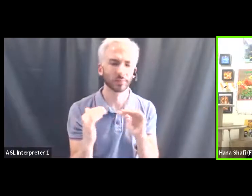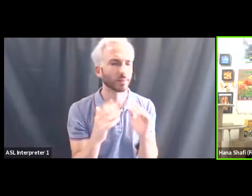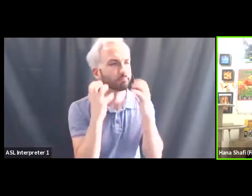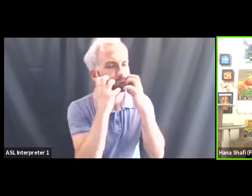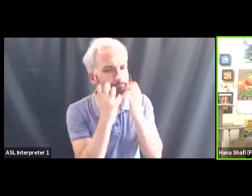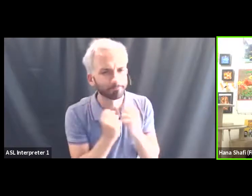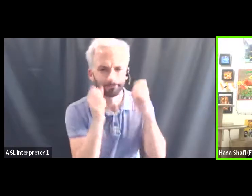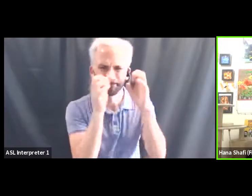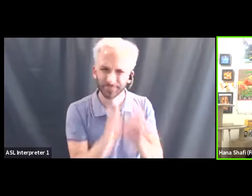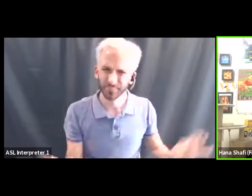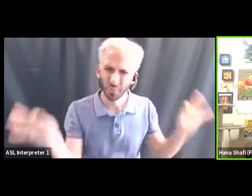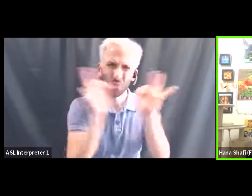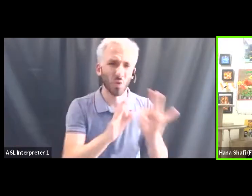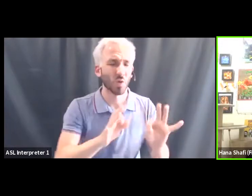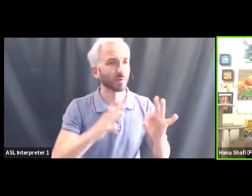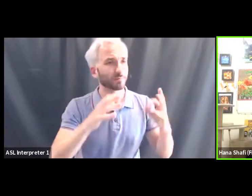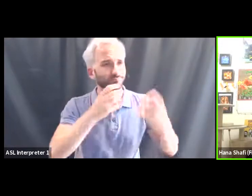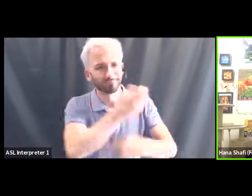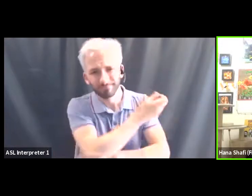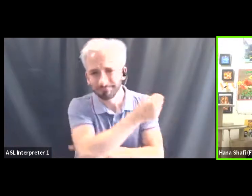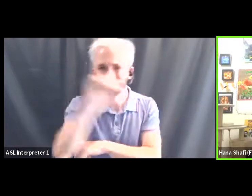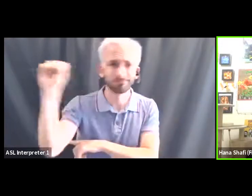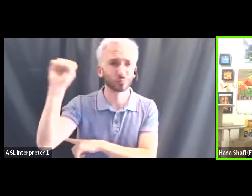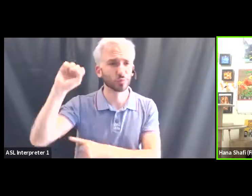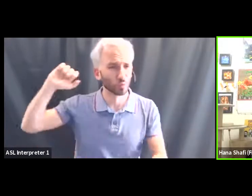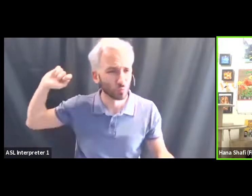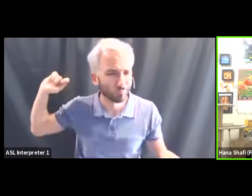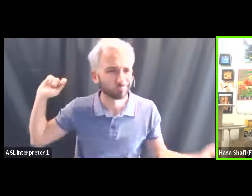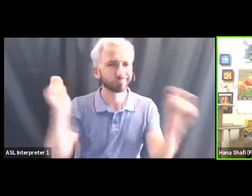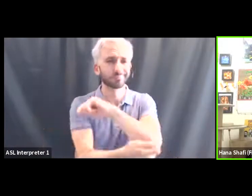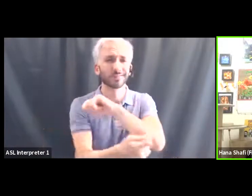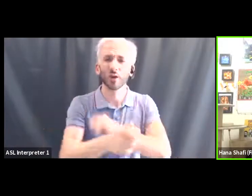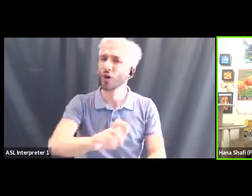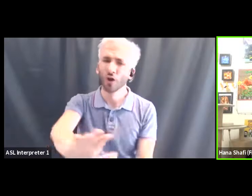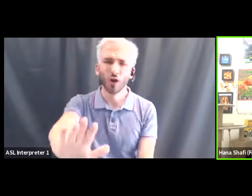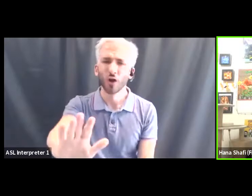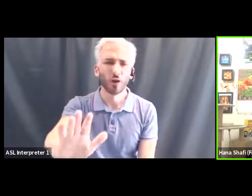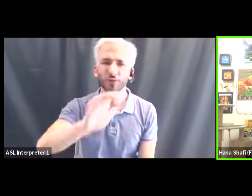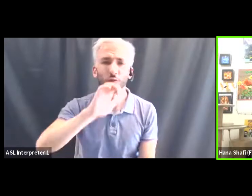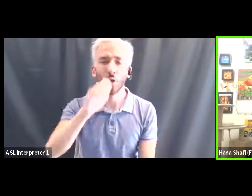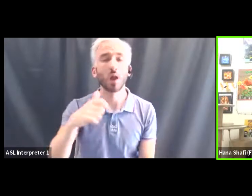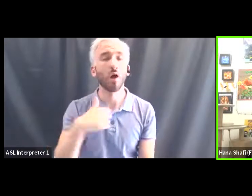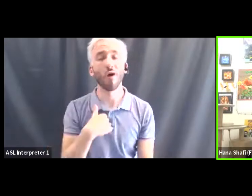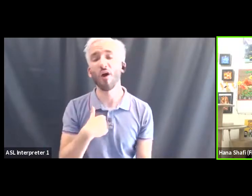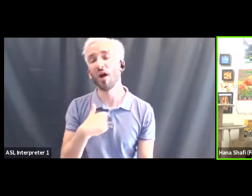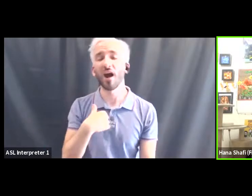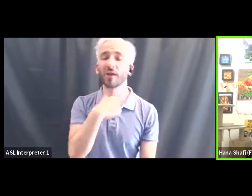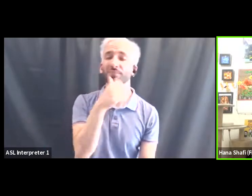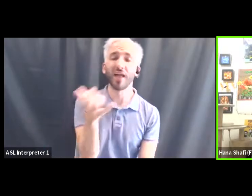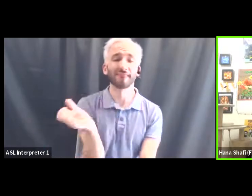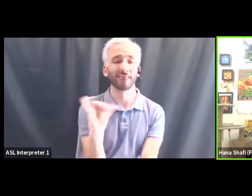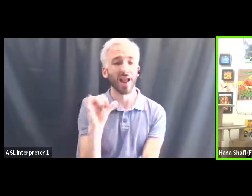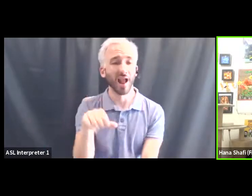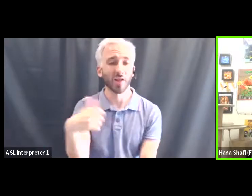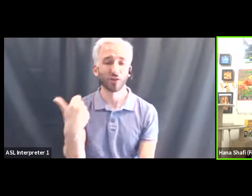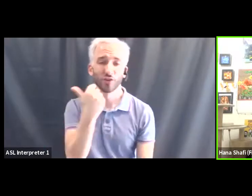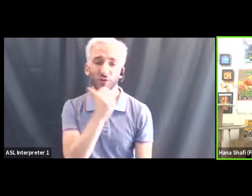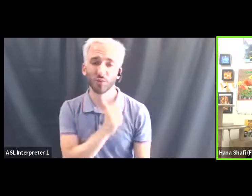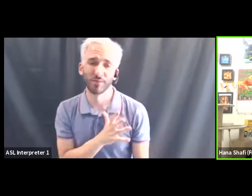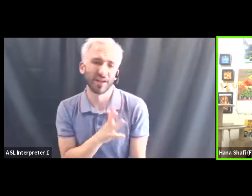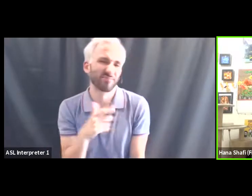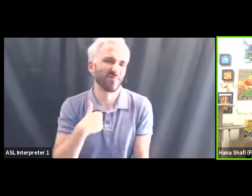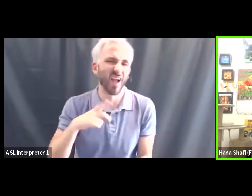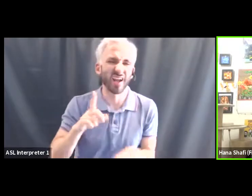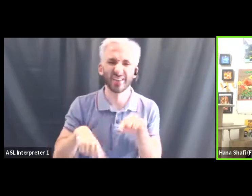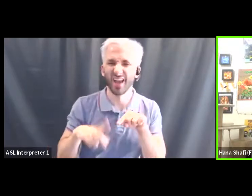vital. They're revolutionary. Don't be that woman who says she's not like other girls and can't befriend other women